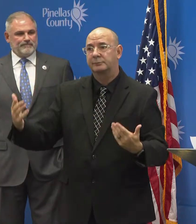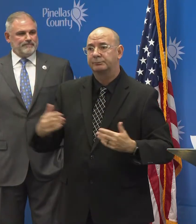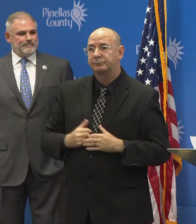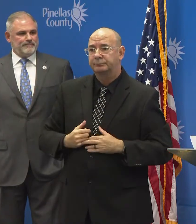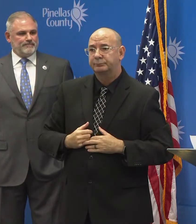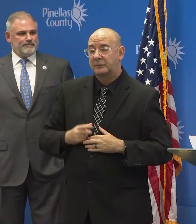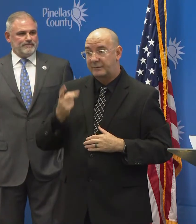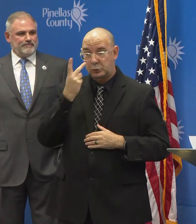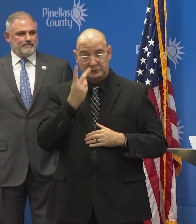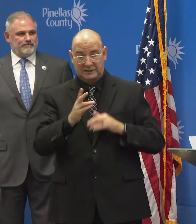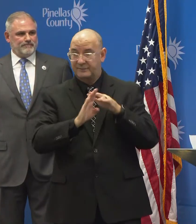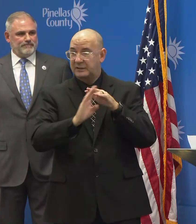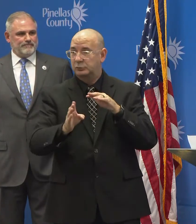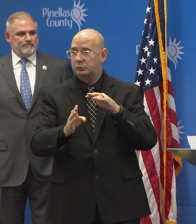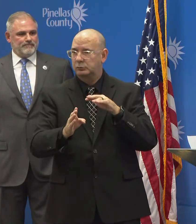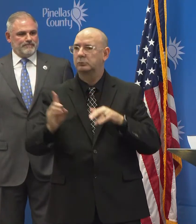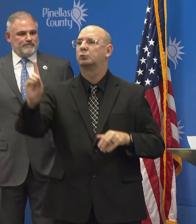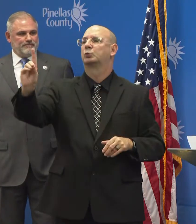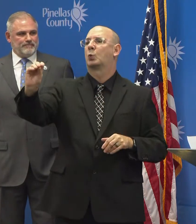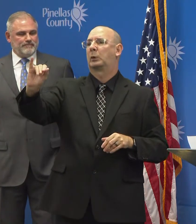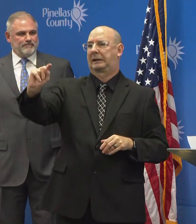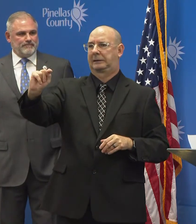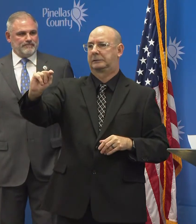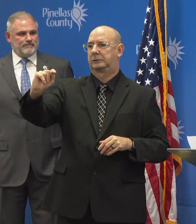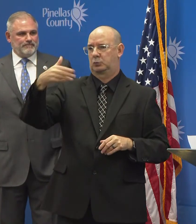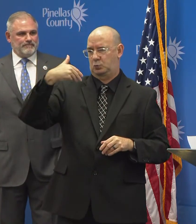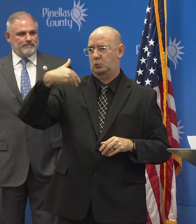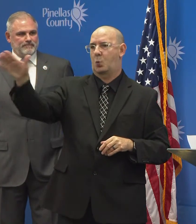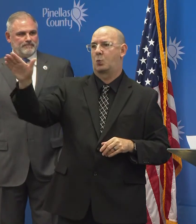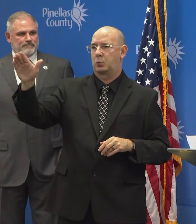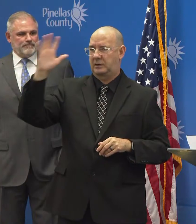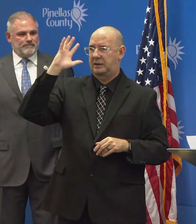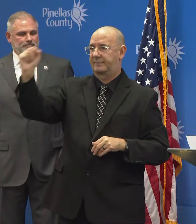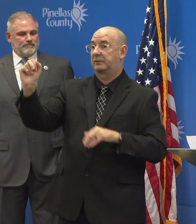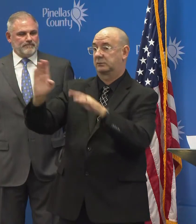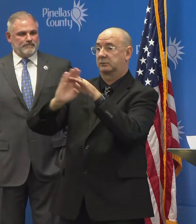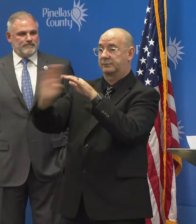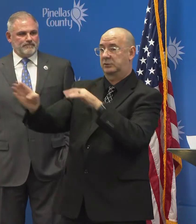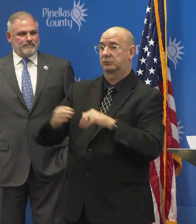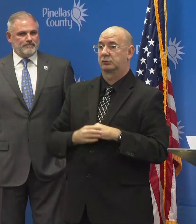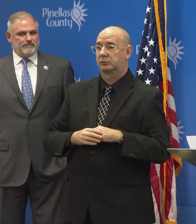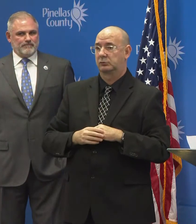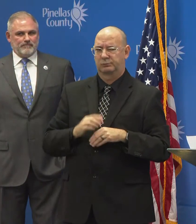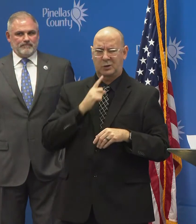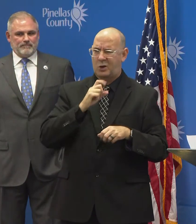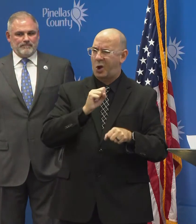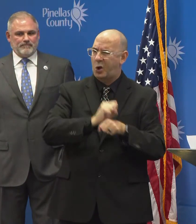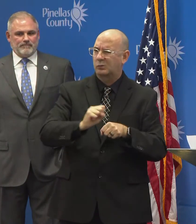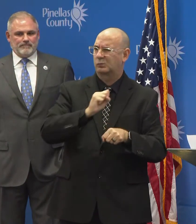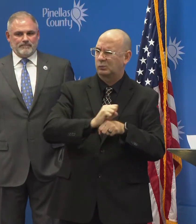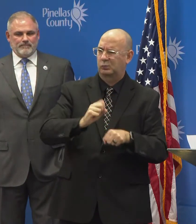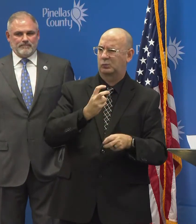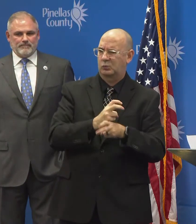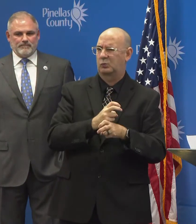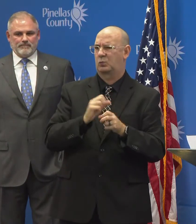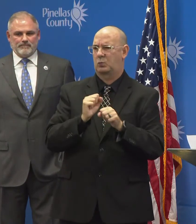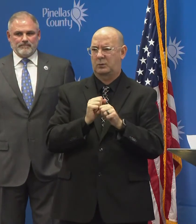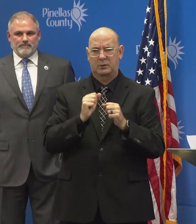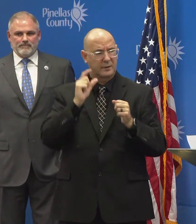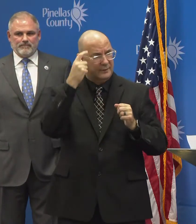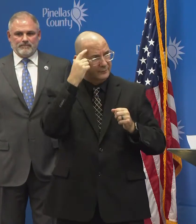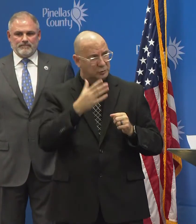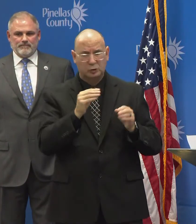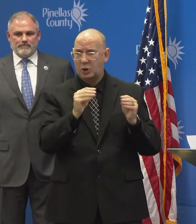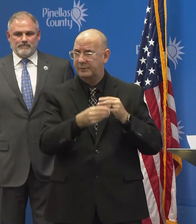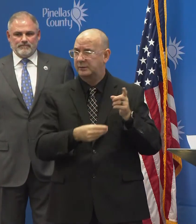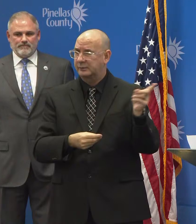you can. St. Petersburg City employees will be working around the clock with our regional partners and the governor's office to ensure that